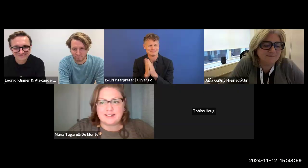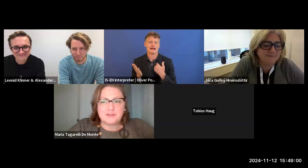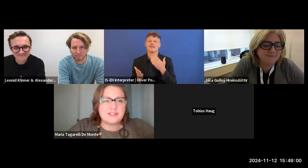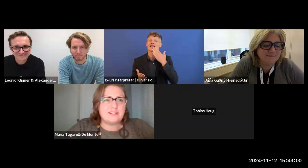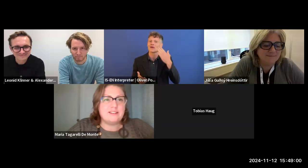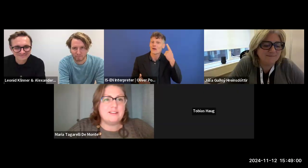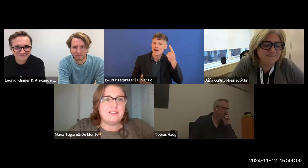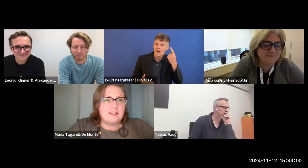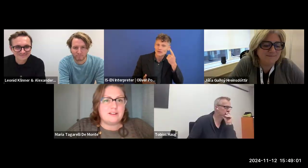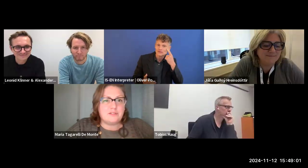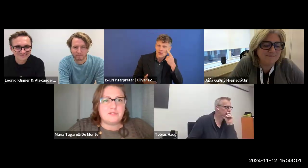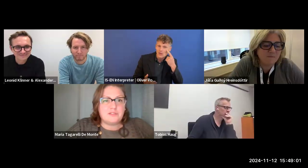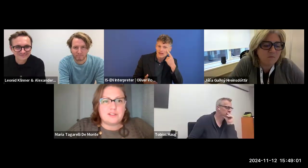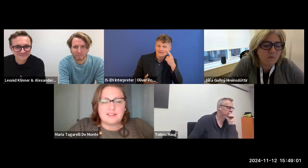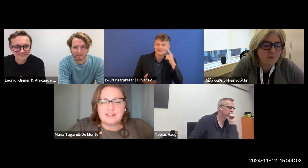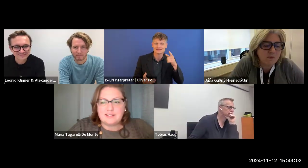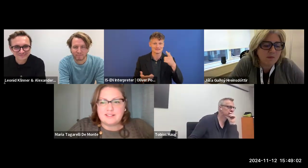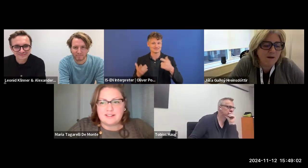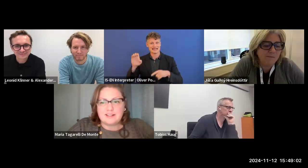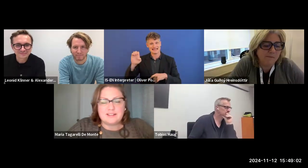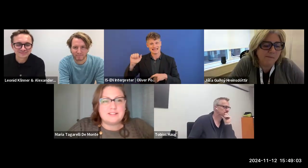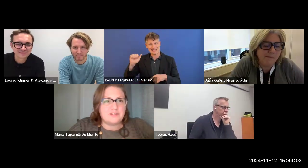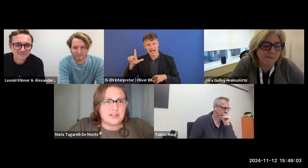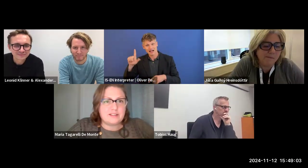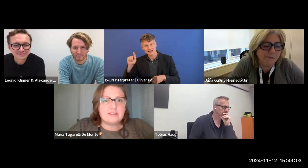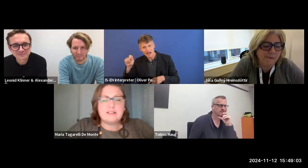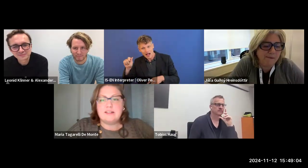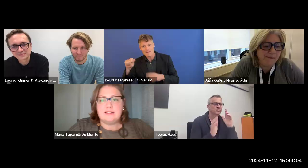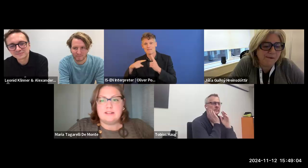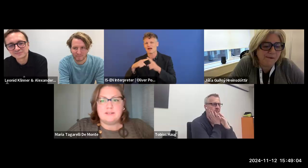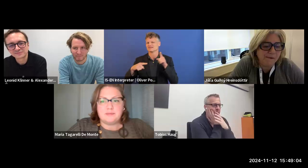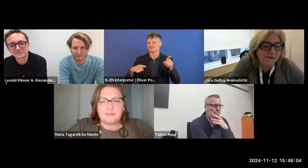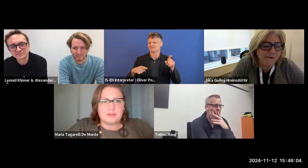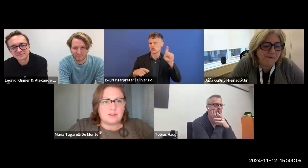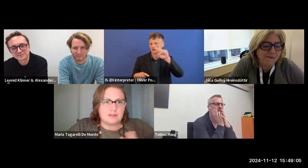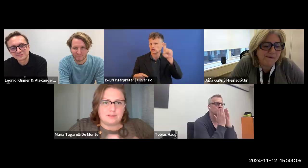and the university for funding this event.